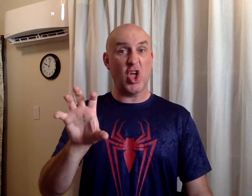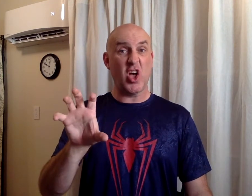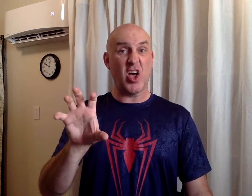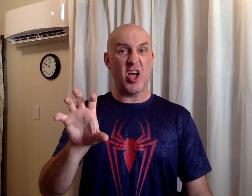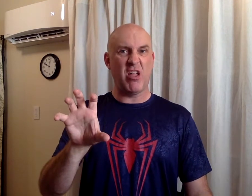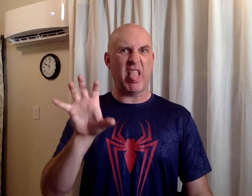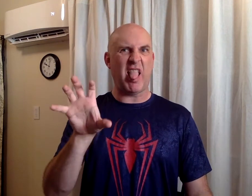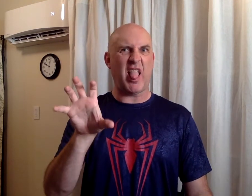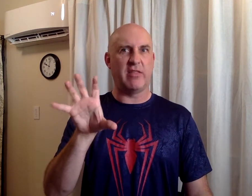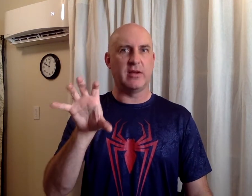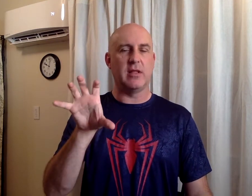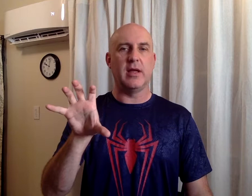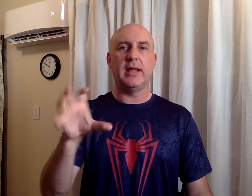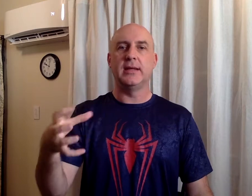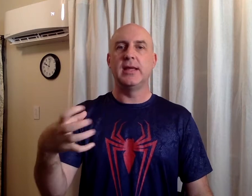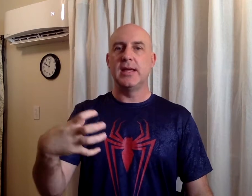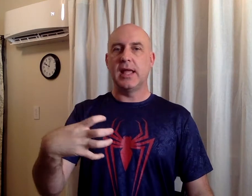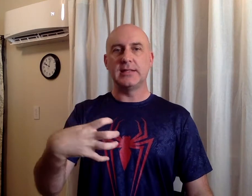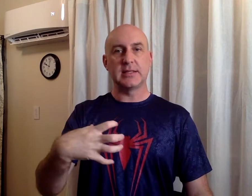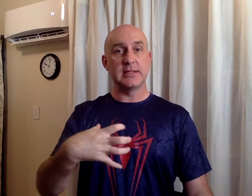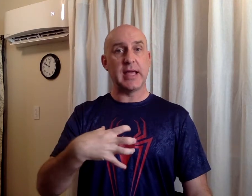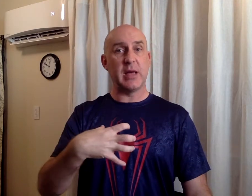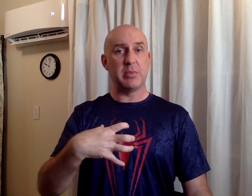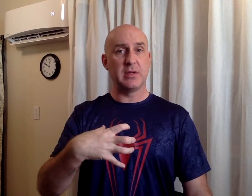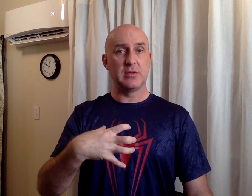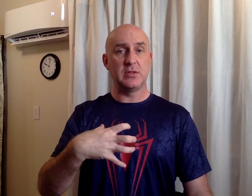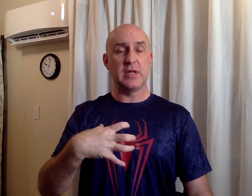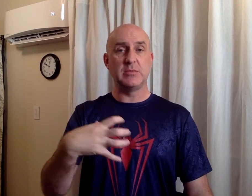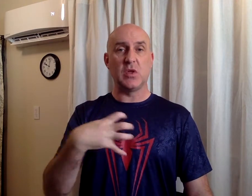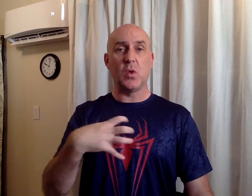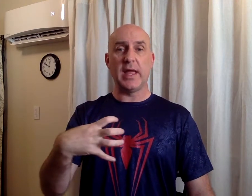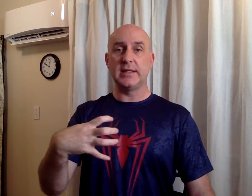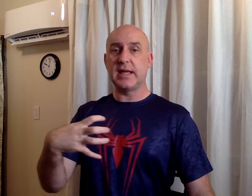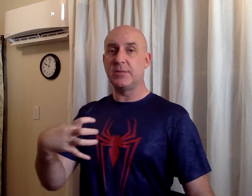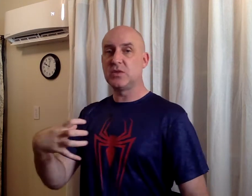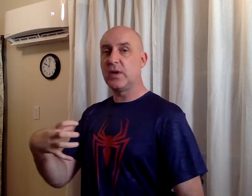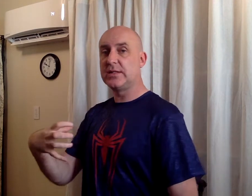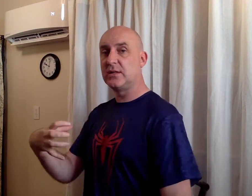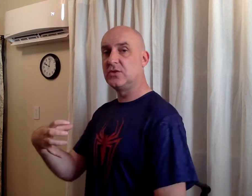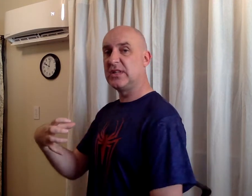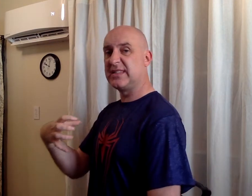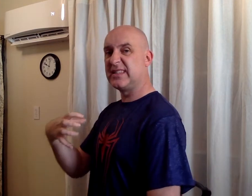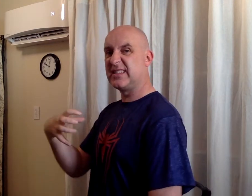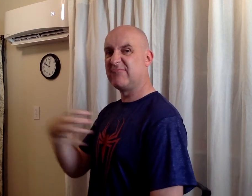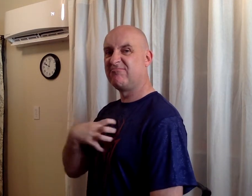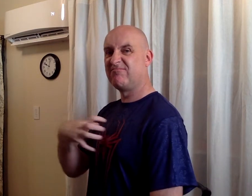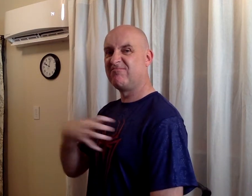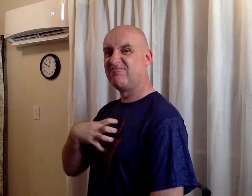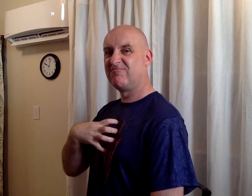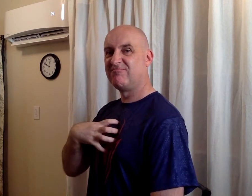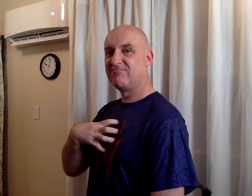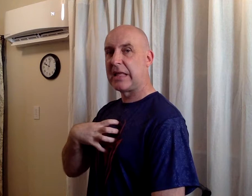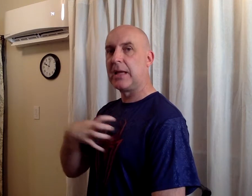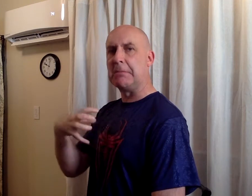claw, the claw hand, and it's going to tap 2 times. The whole hand taps twice on your chest like this.